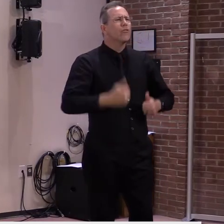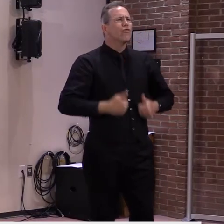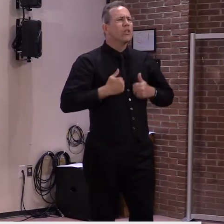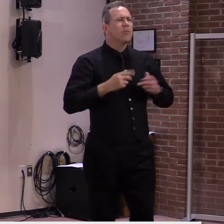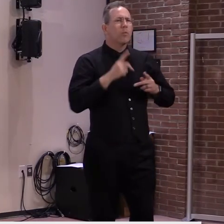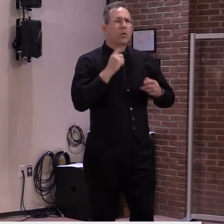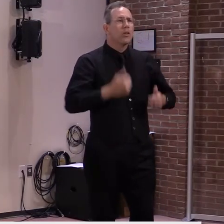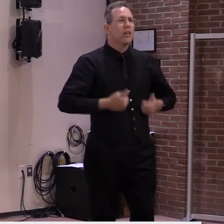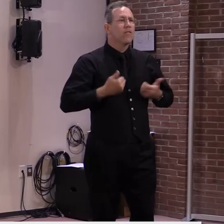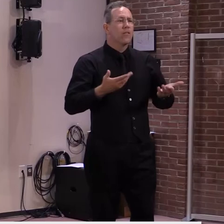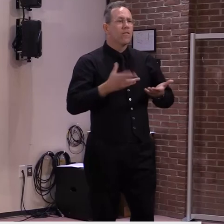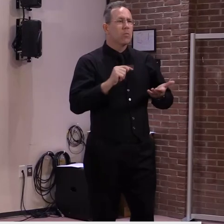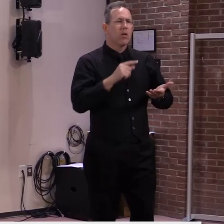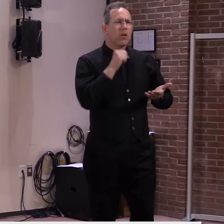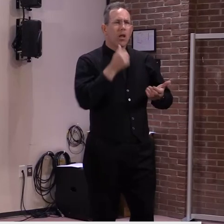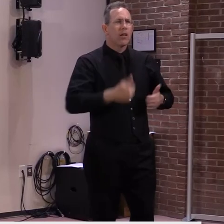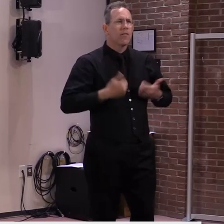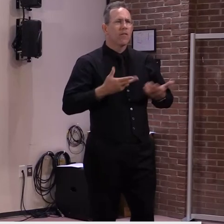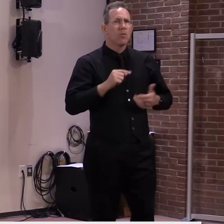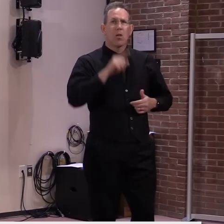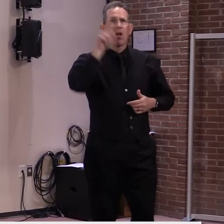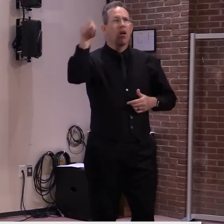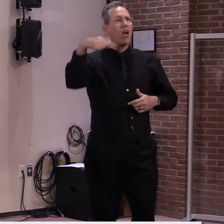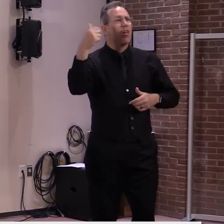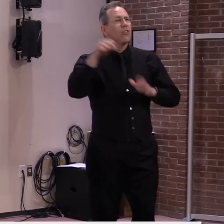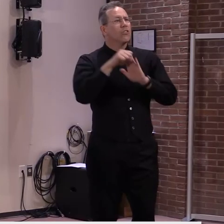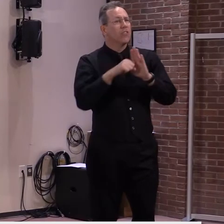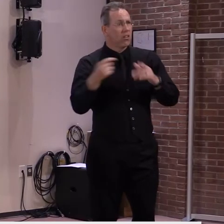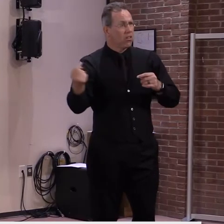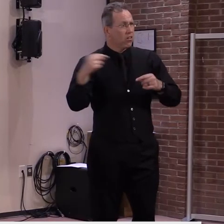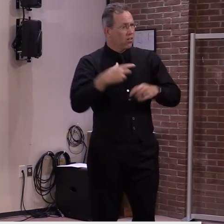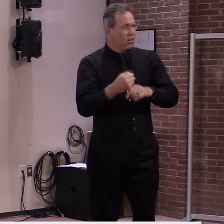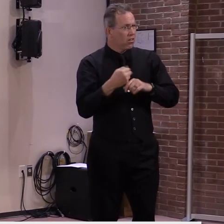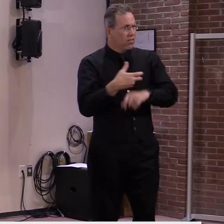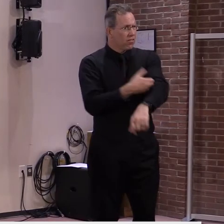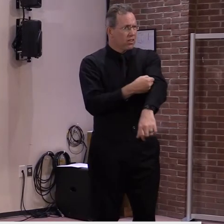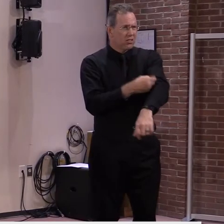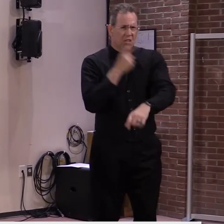No, we had not had unrestricted